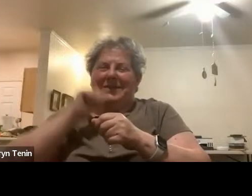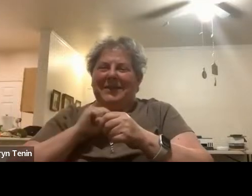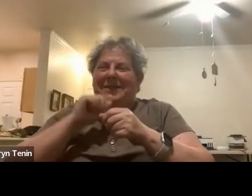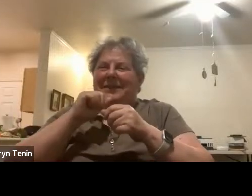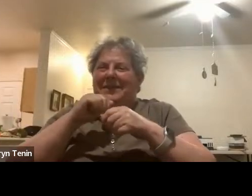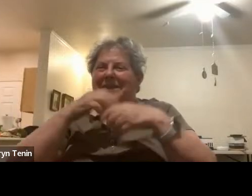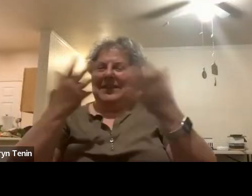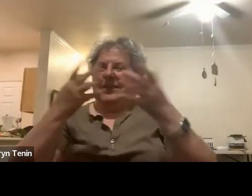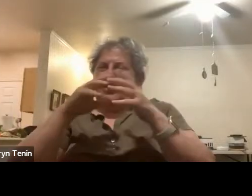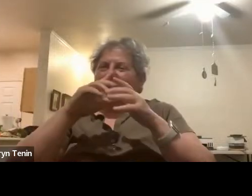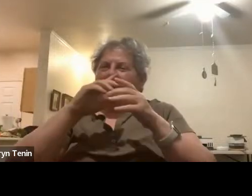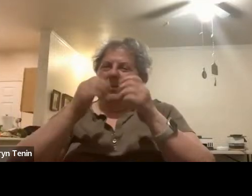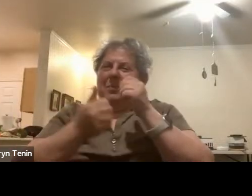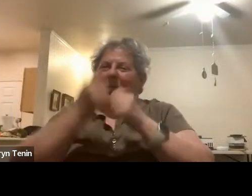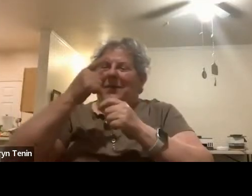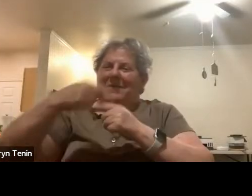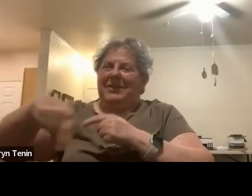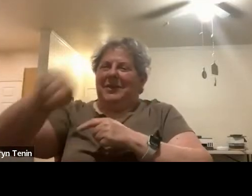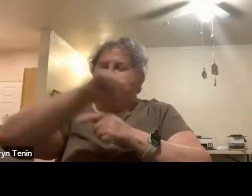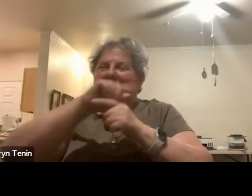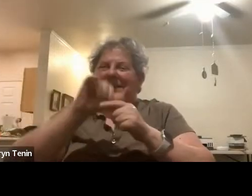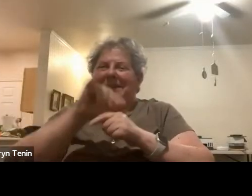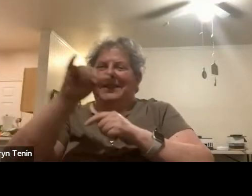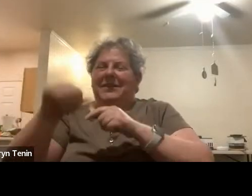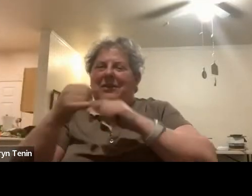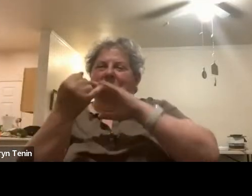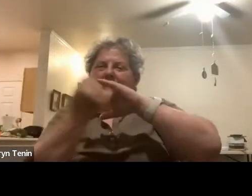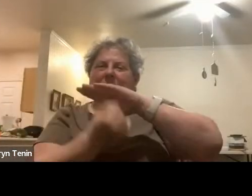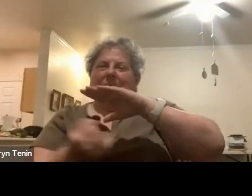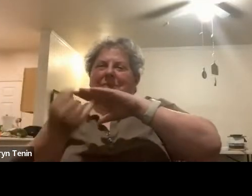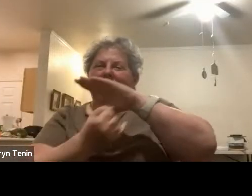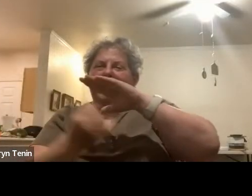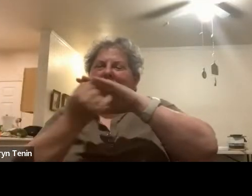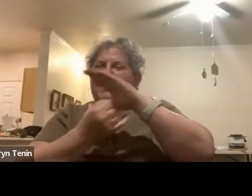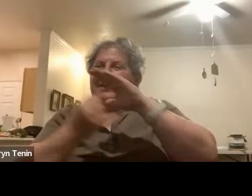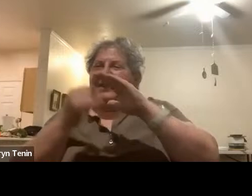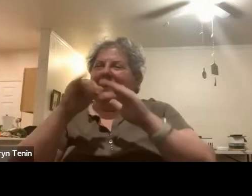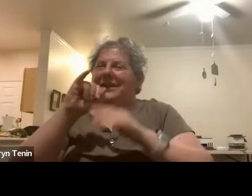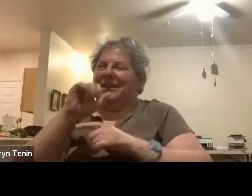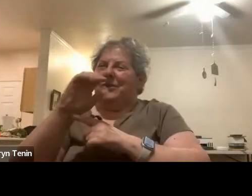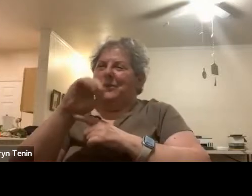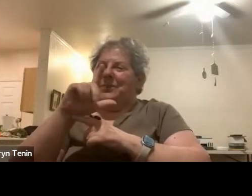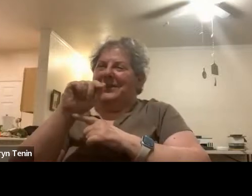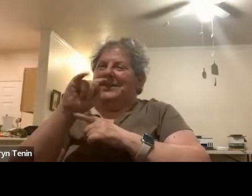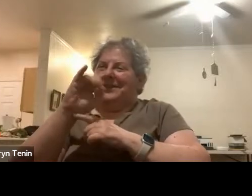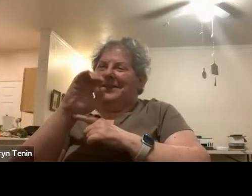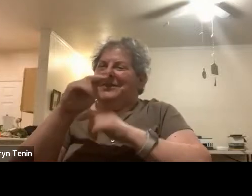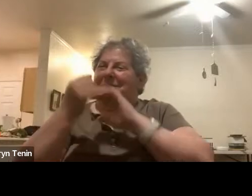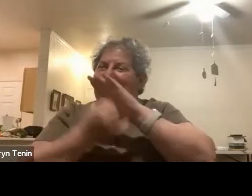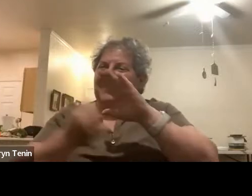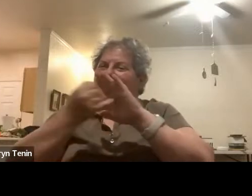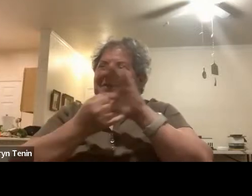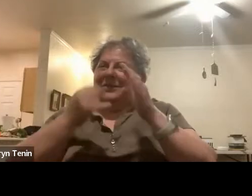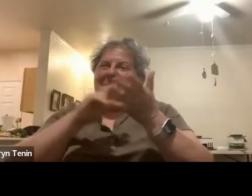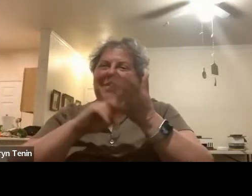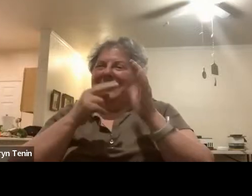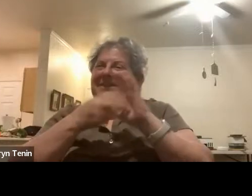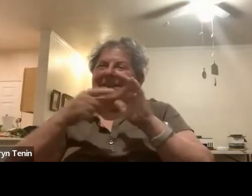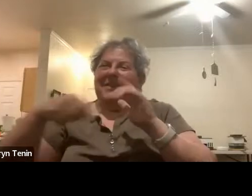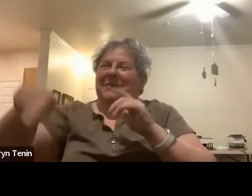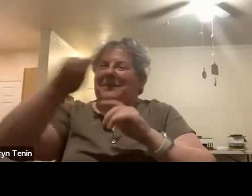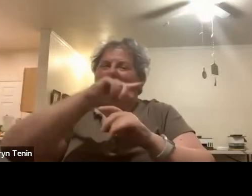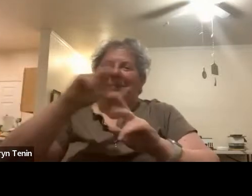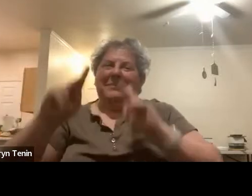they are around town and where they are in Arizona. But most of these individuals are isolated in their